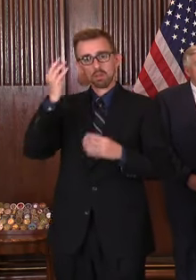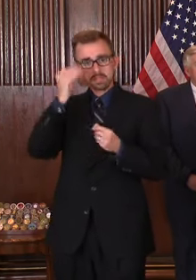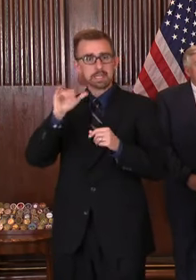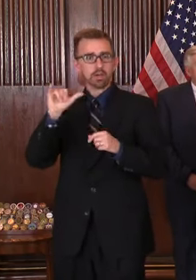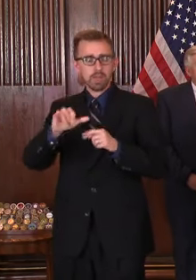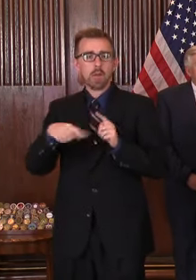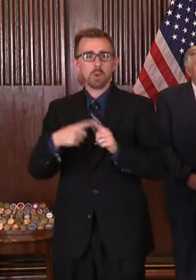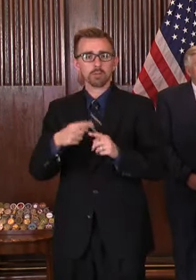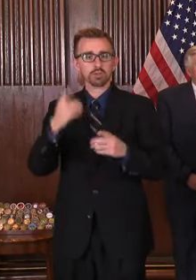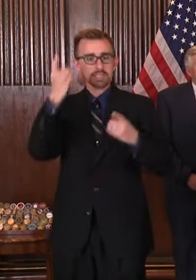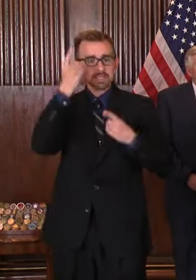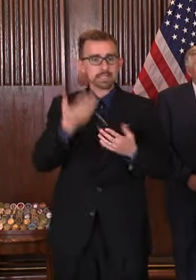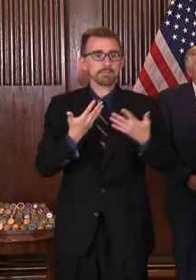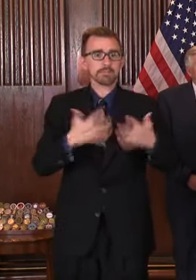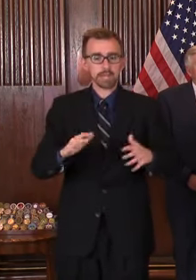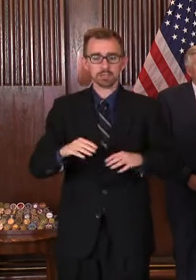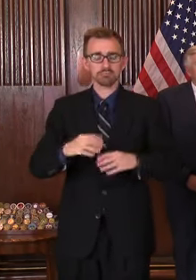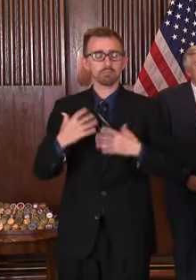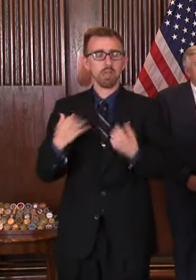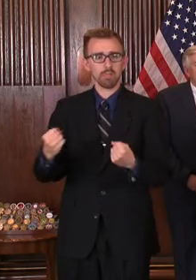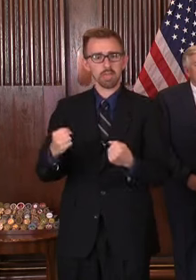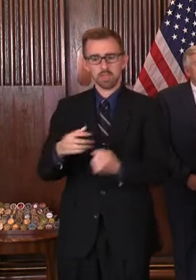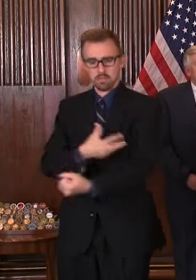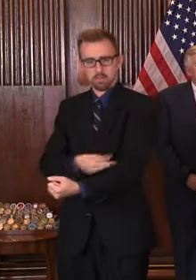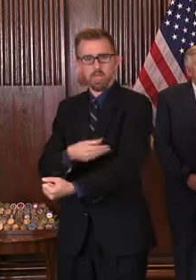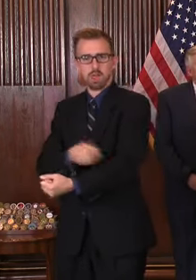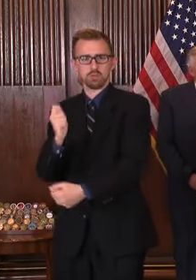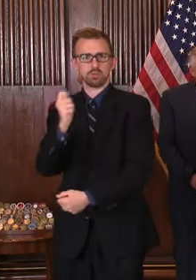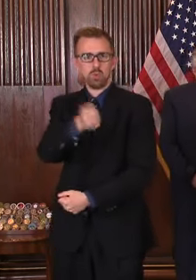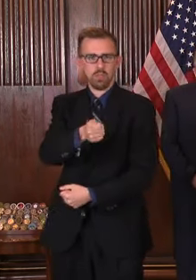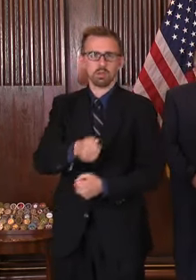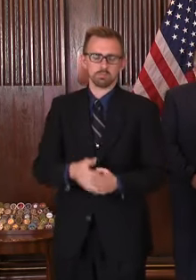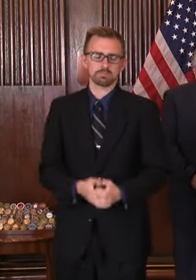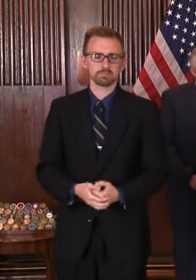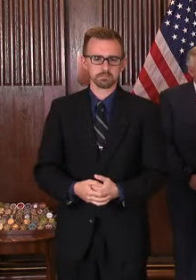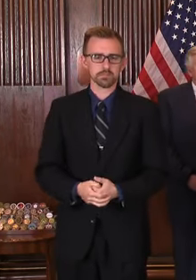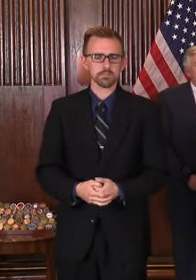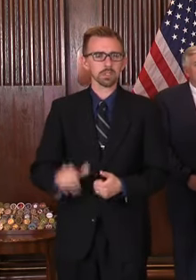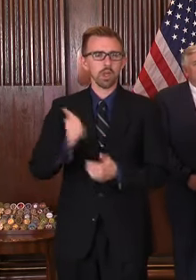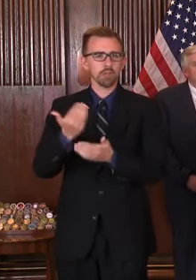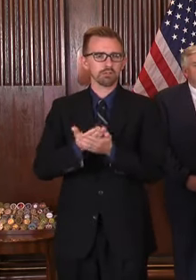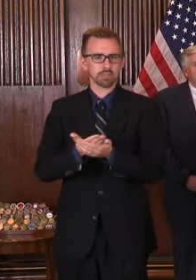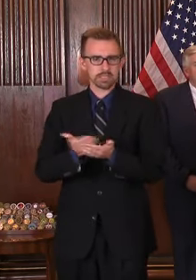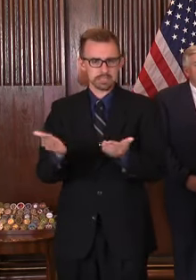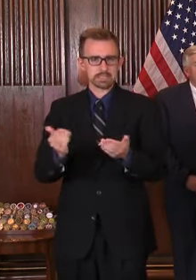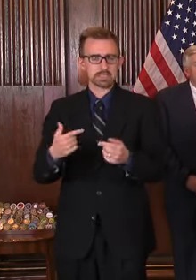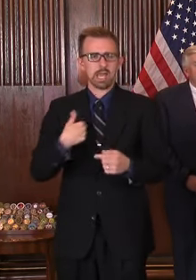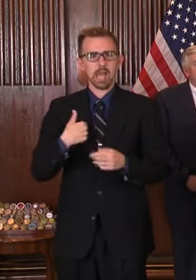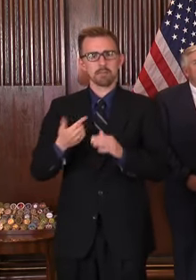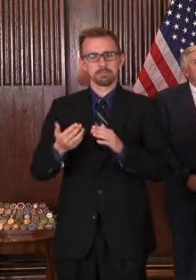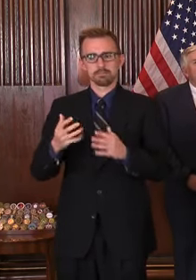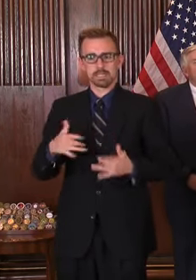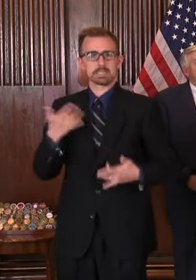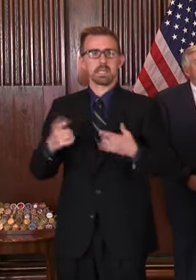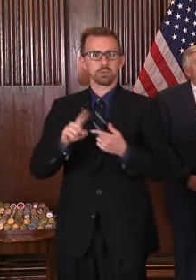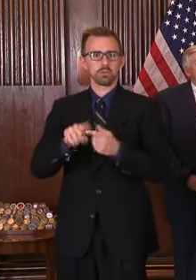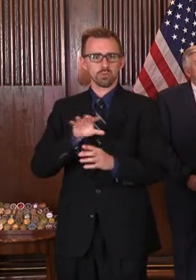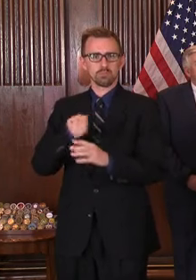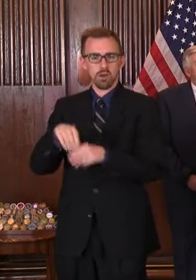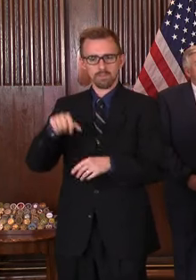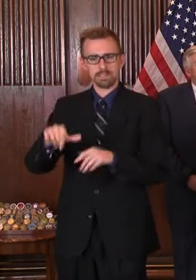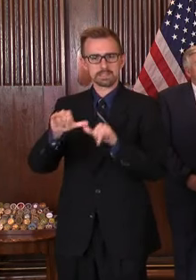is resolved, donating plasma. The other things that I wanted to talk about are the things that have made me excited to be part of this